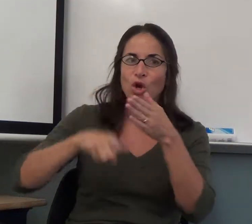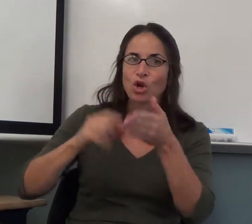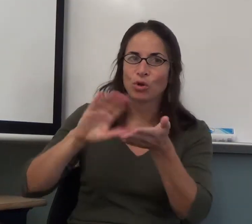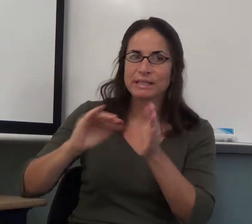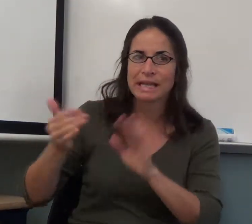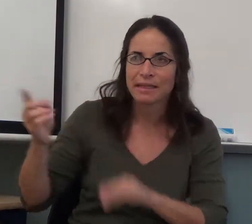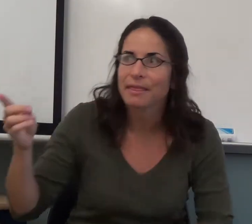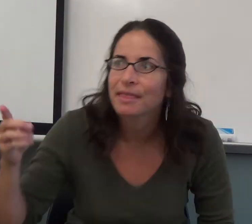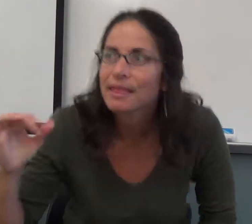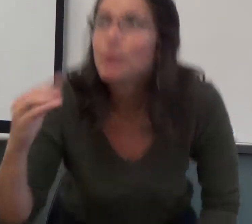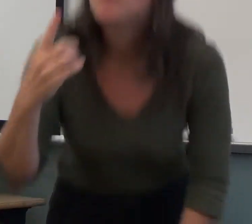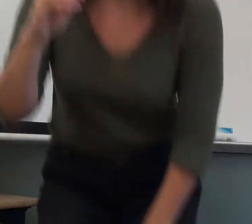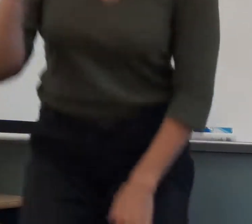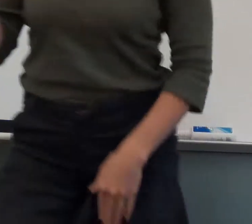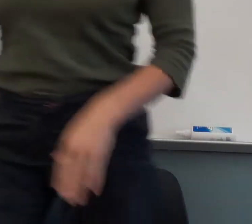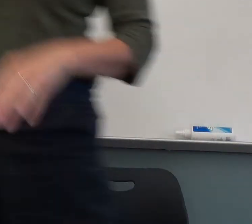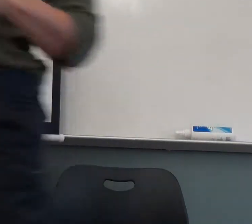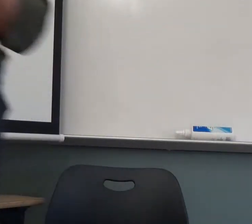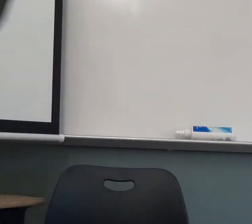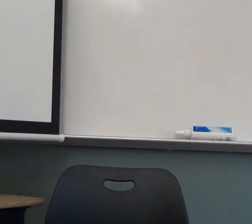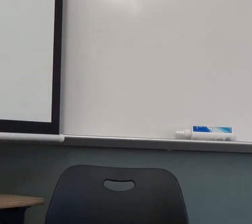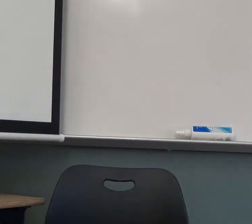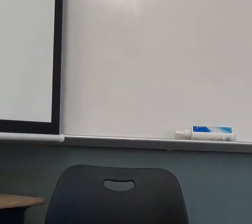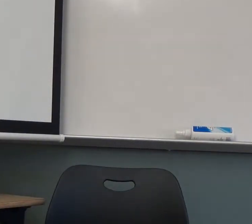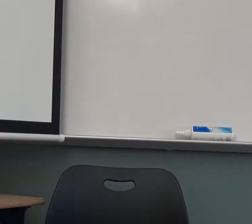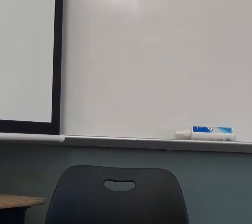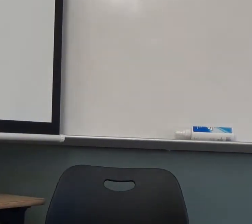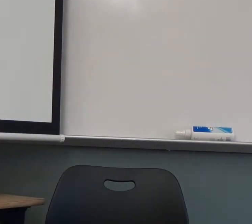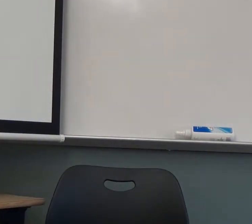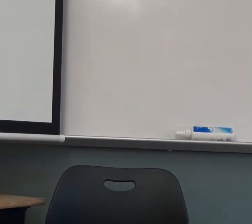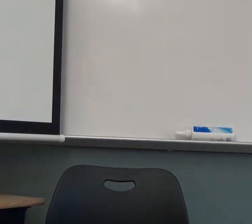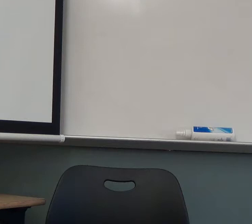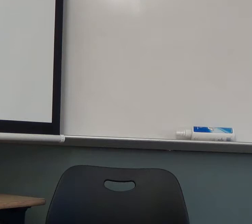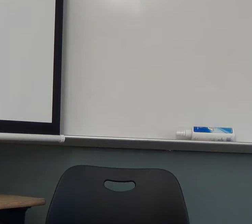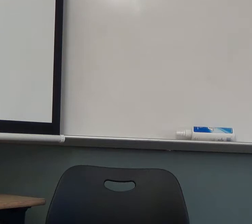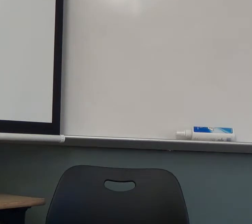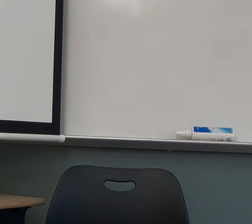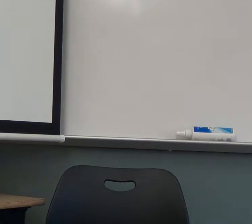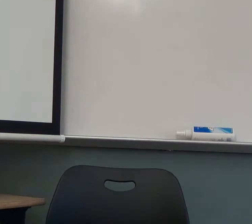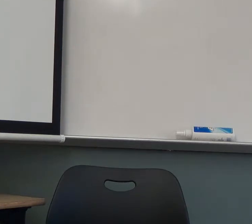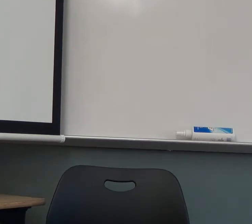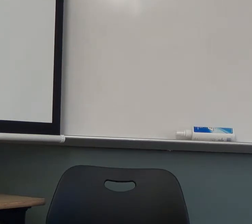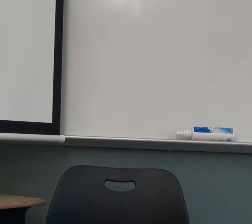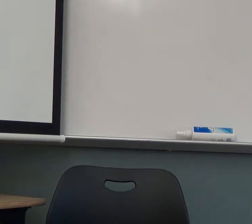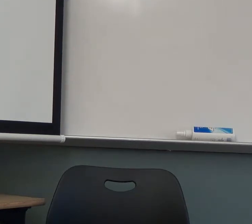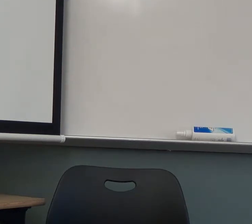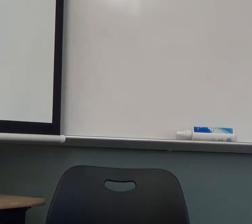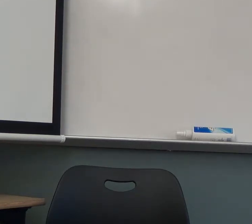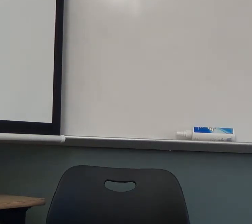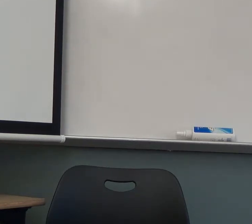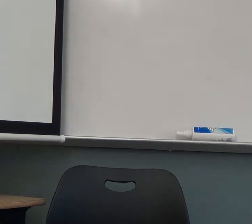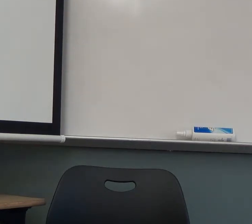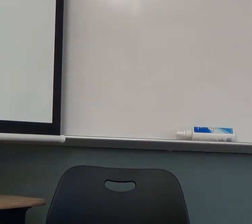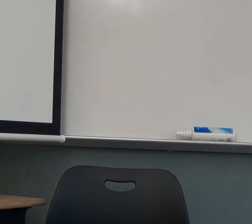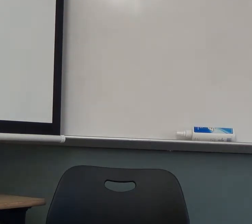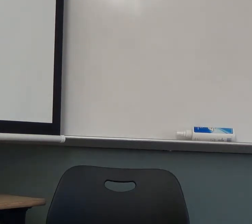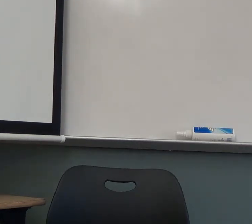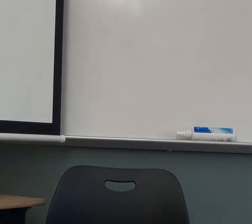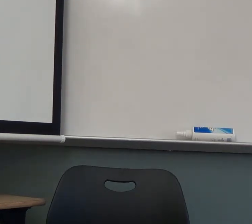Maybe we should read it in class. What do you think? I think I thought about it my own personal point of view, but without the pronouns out. All right. Actually, No,